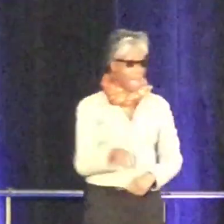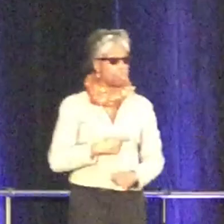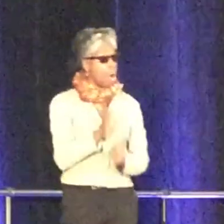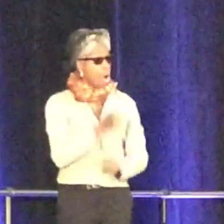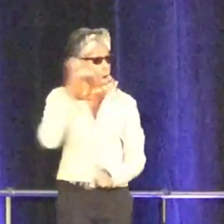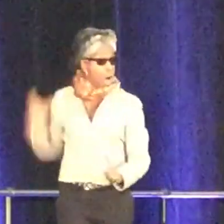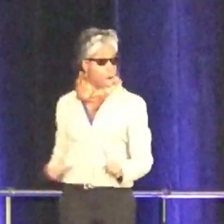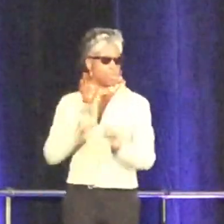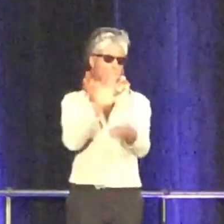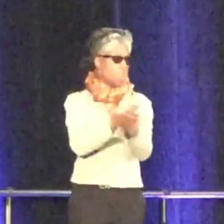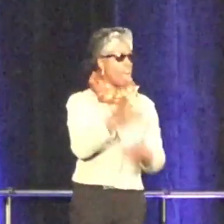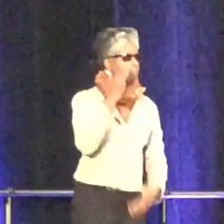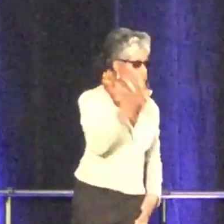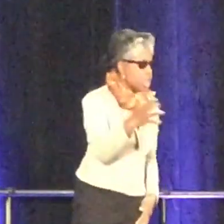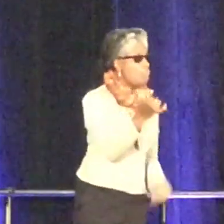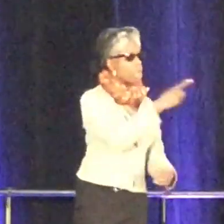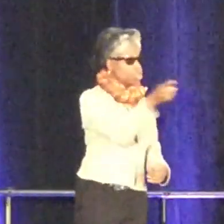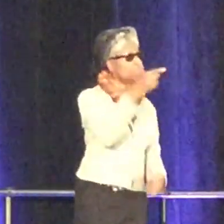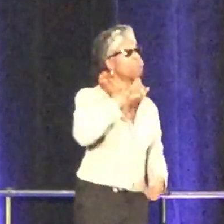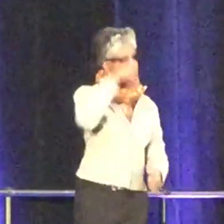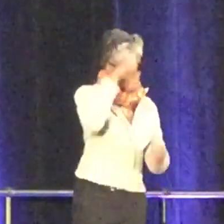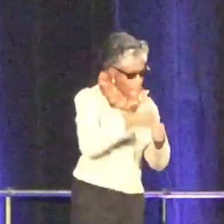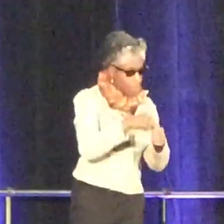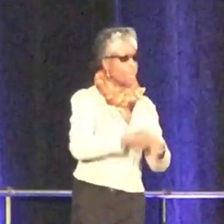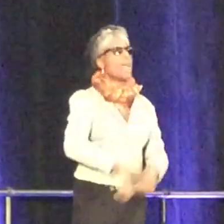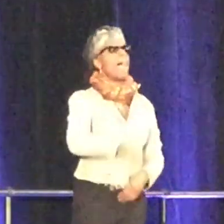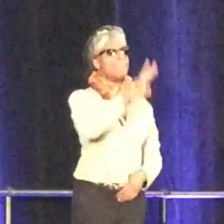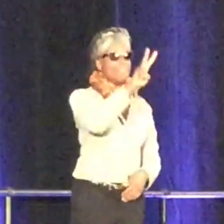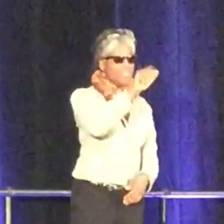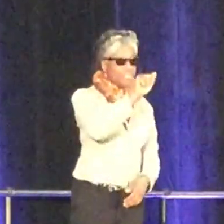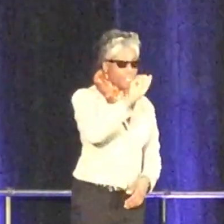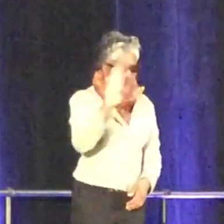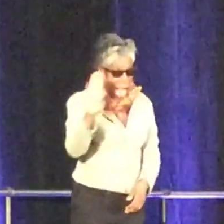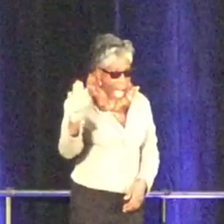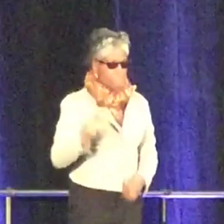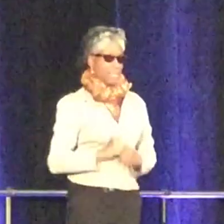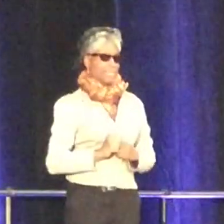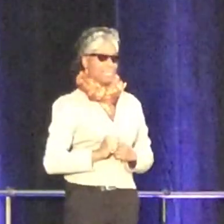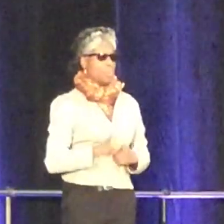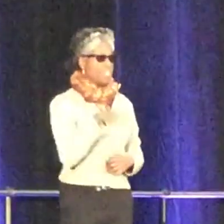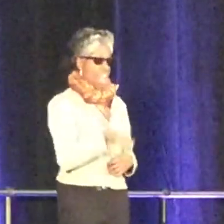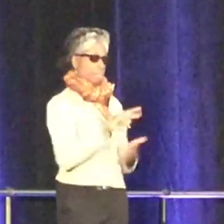are fabulicious. That's what we want. I want you asking every single day, who did I